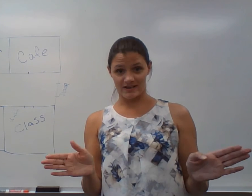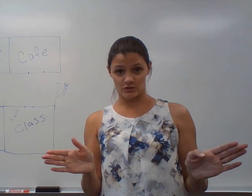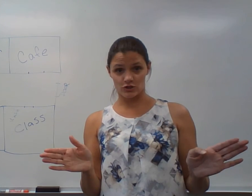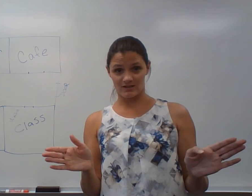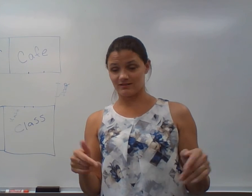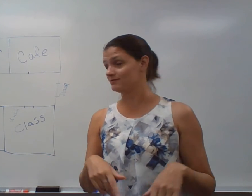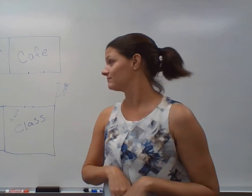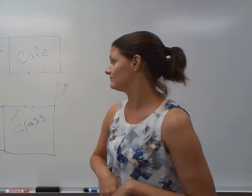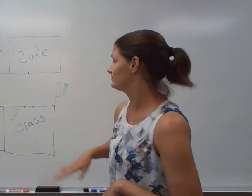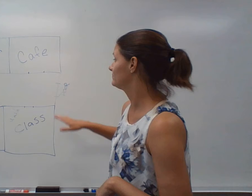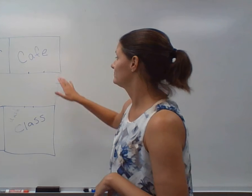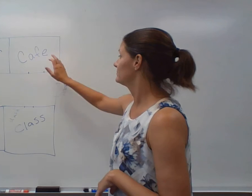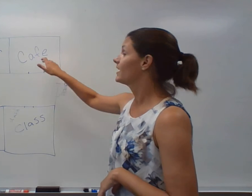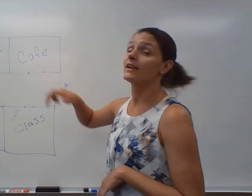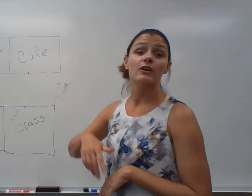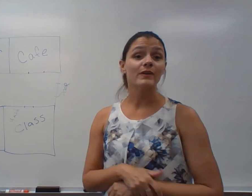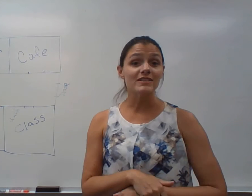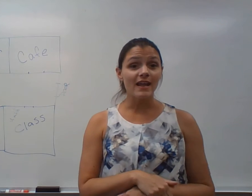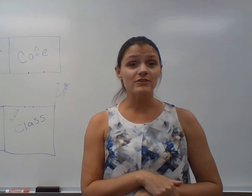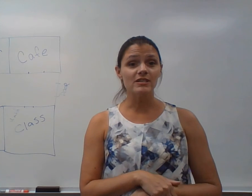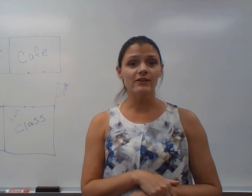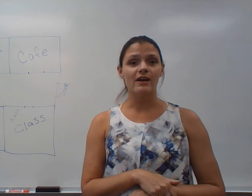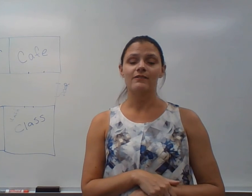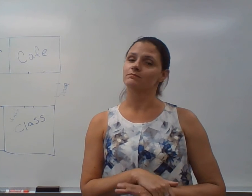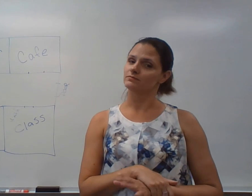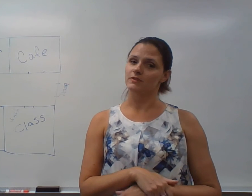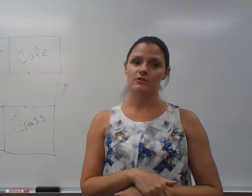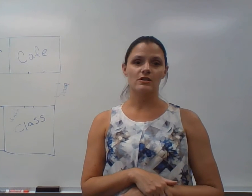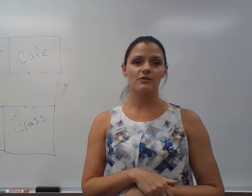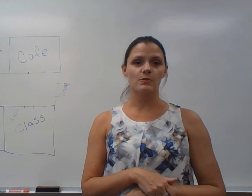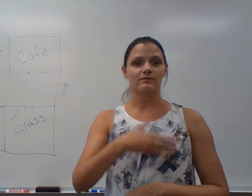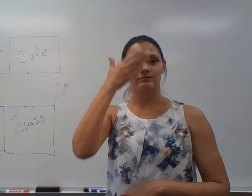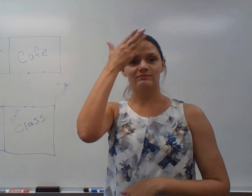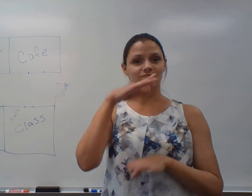direction. Going to the cafeteria. There's another one.